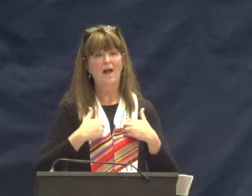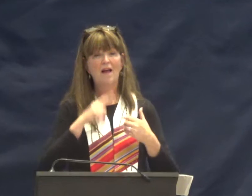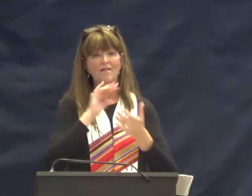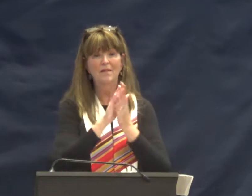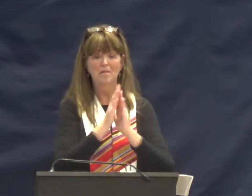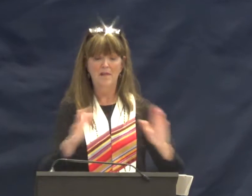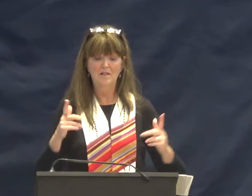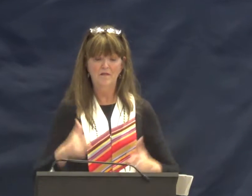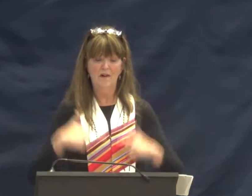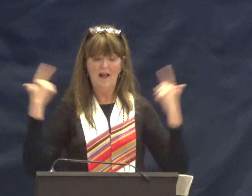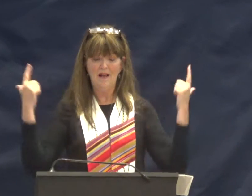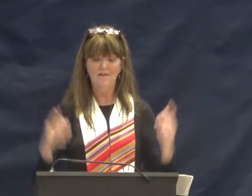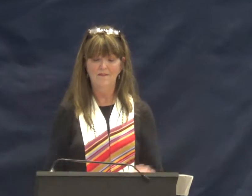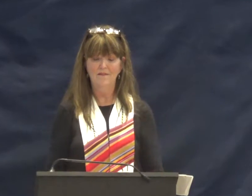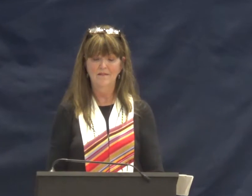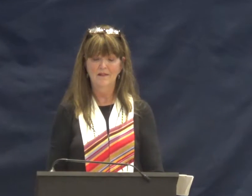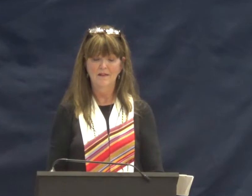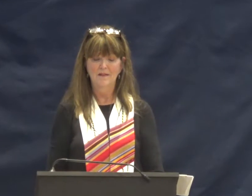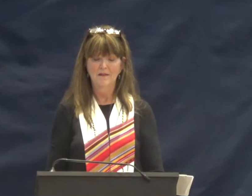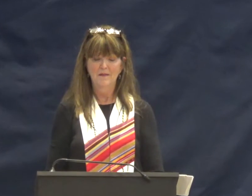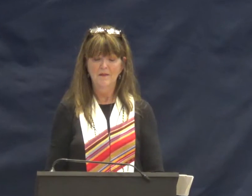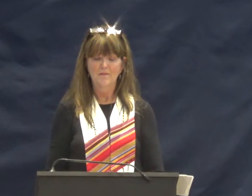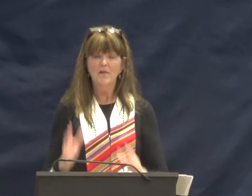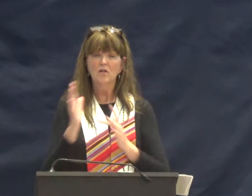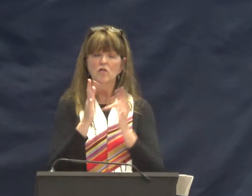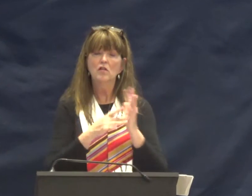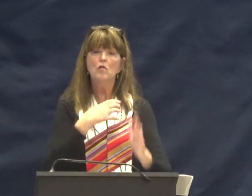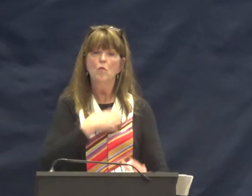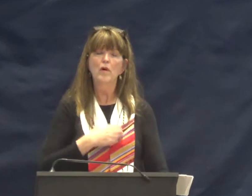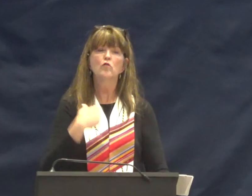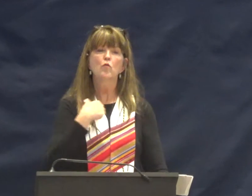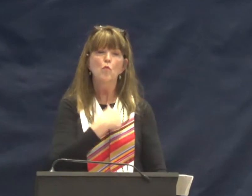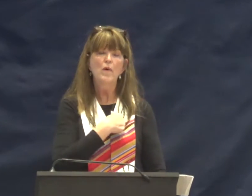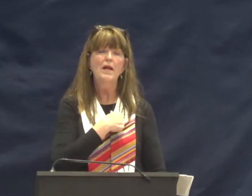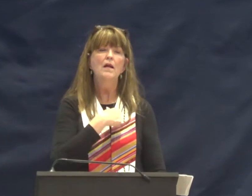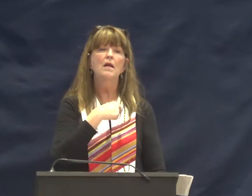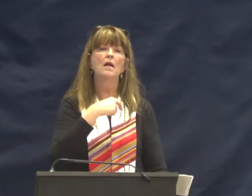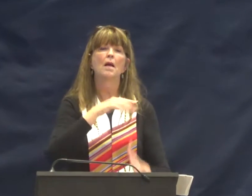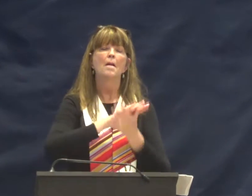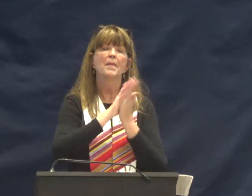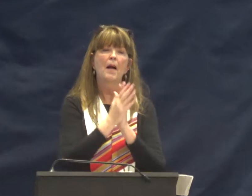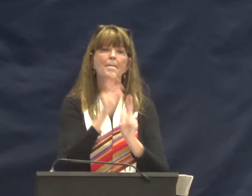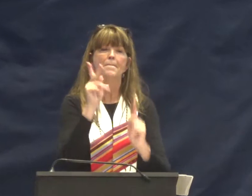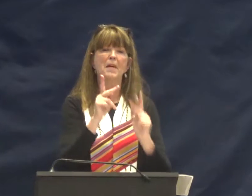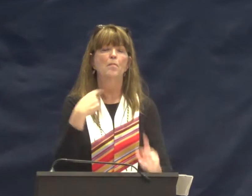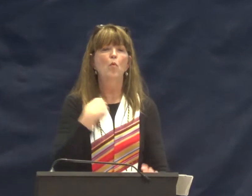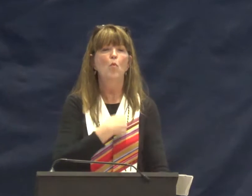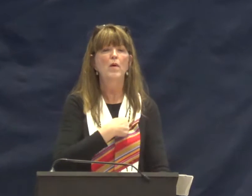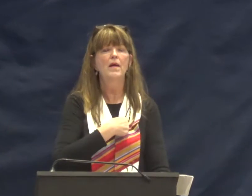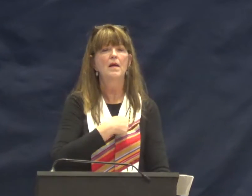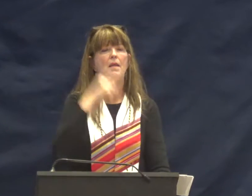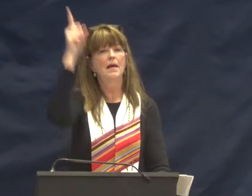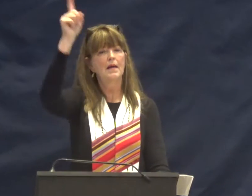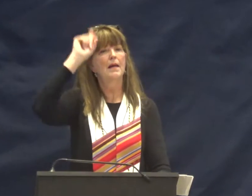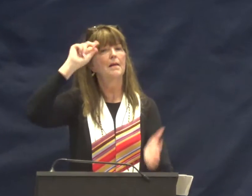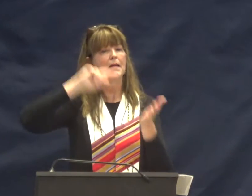Jesus wants us to have a peaceful life. Jesus wishes that we can become